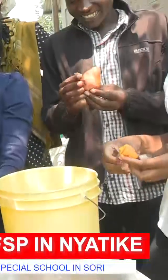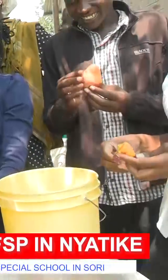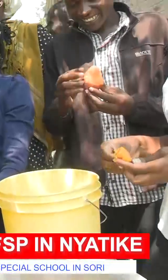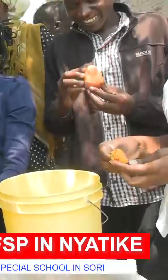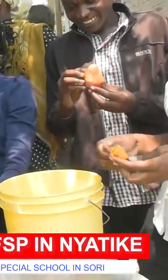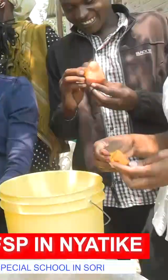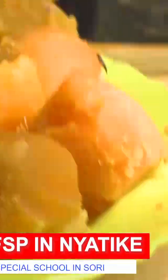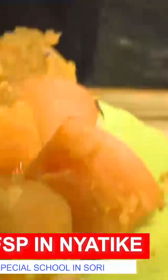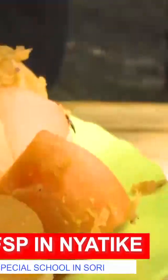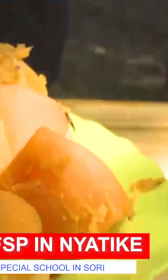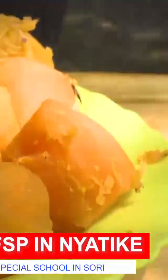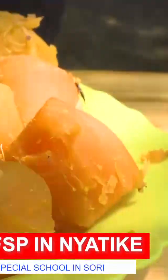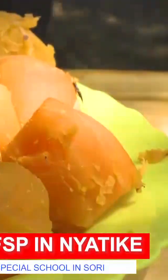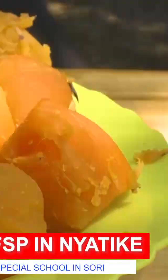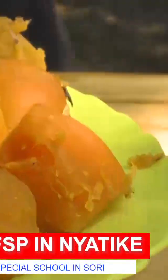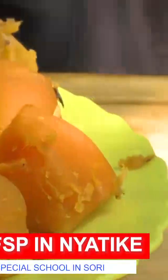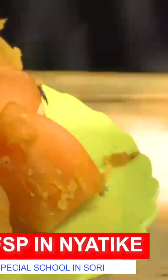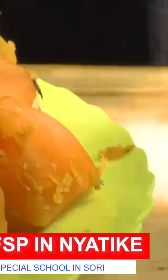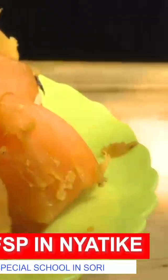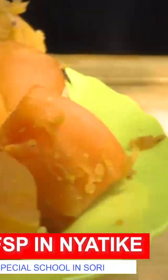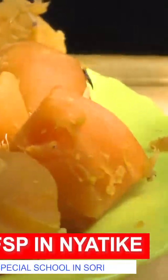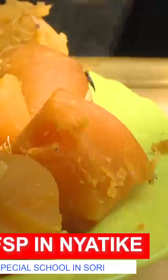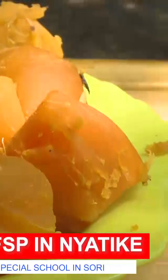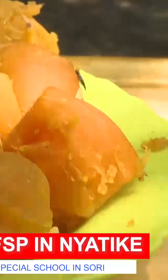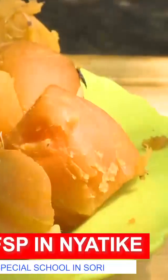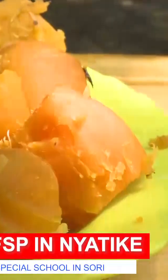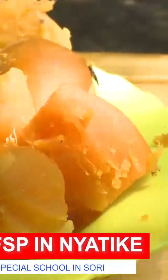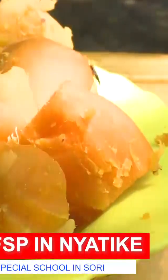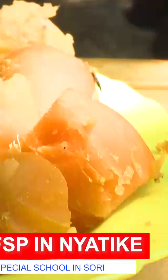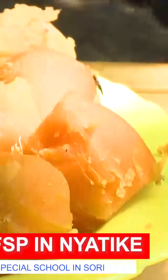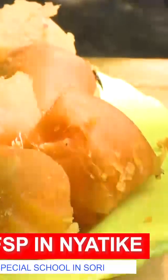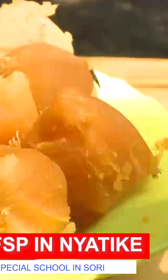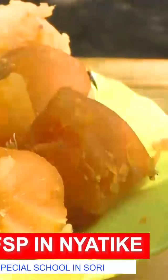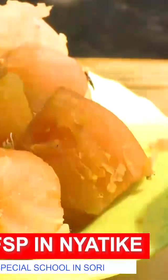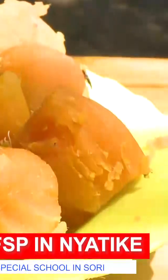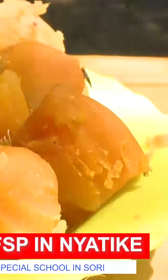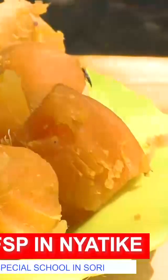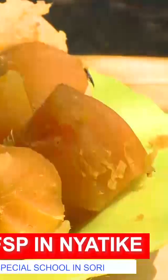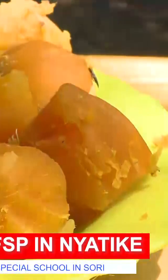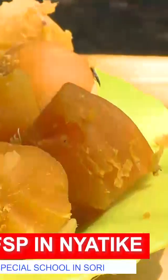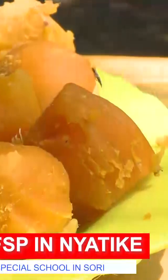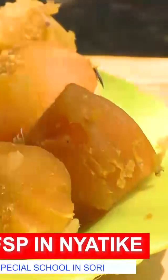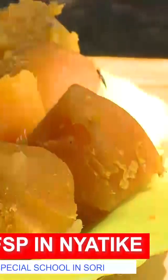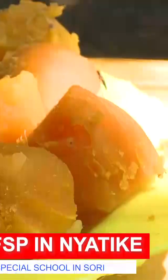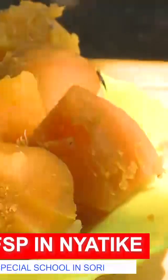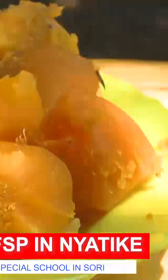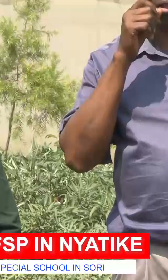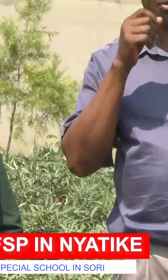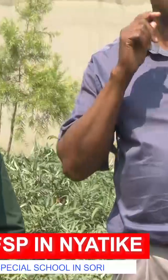So we is just about changing from or integrating the orange fleshed one, so that even as they